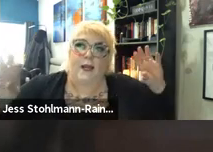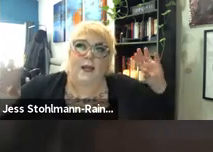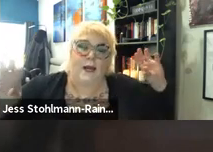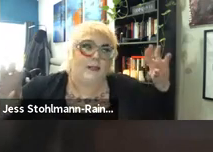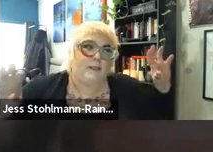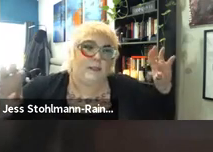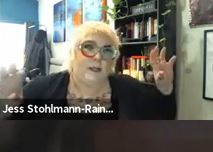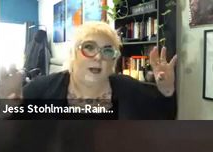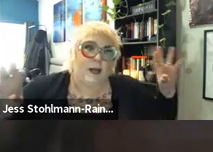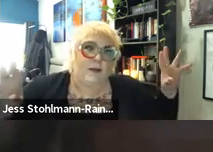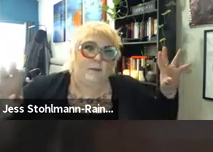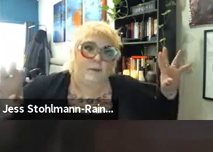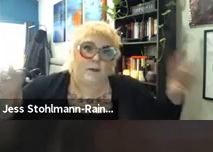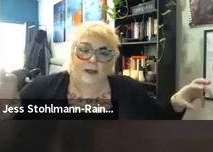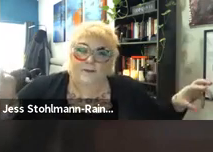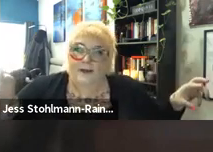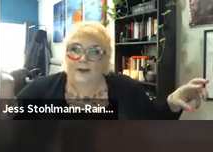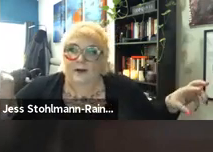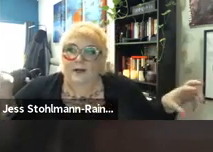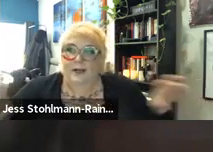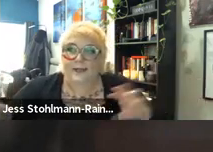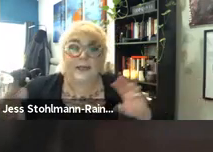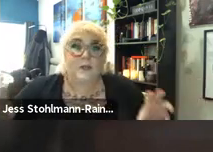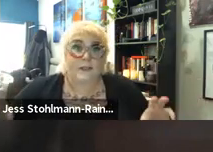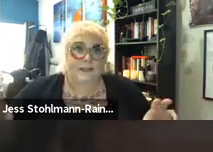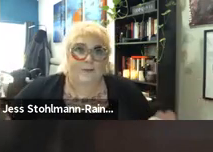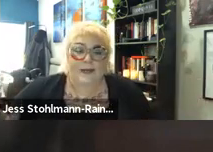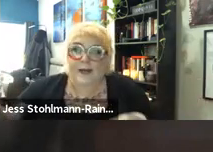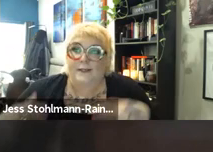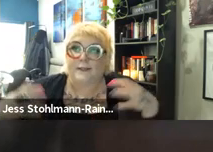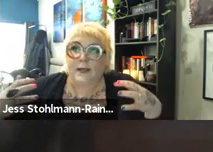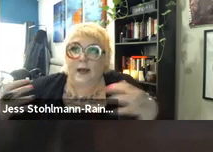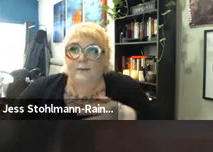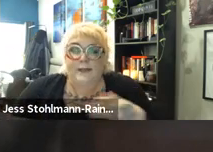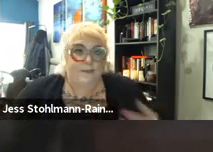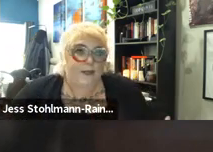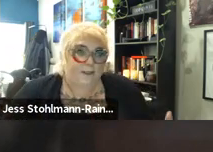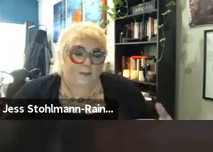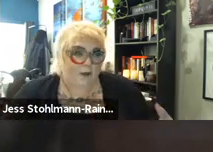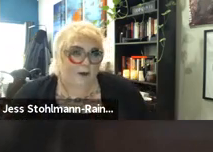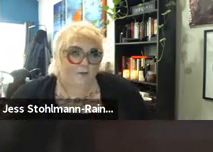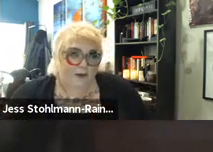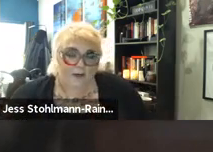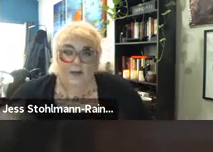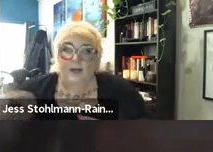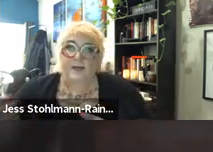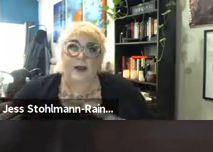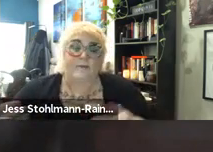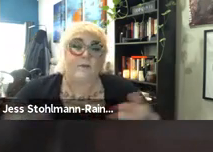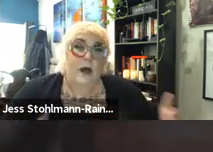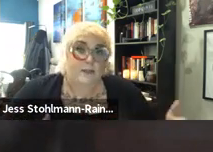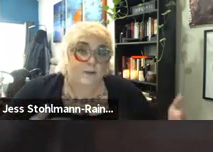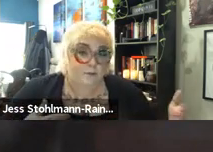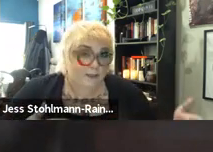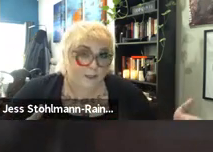and um the lifeline network is interesting because um samsa is the primary funder they